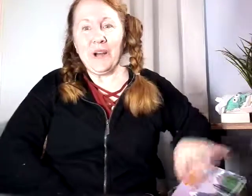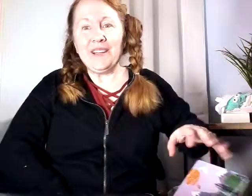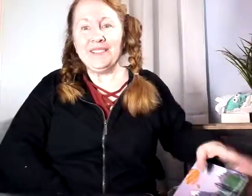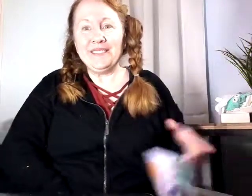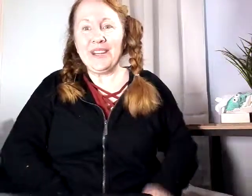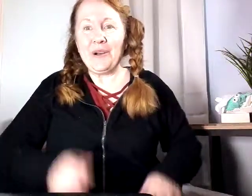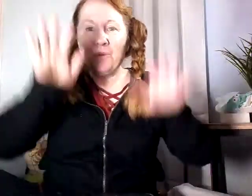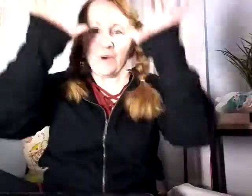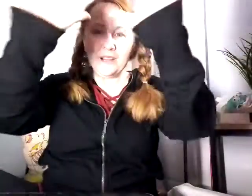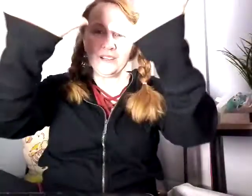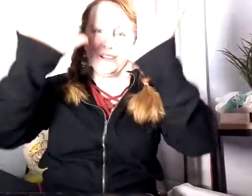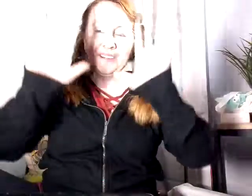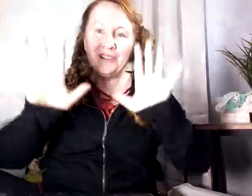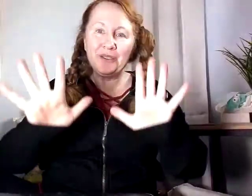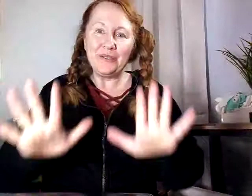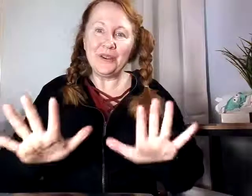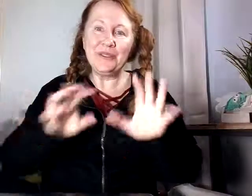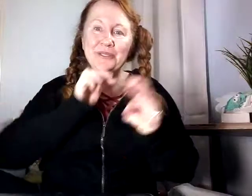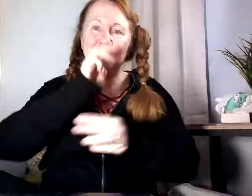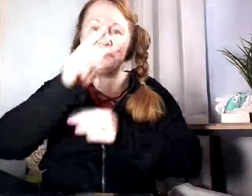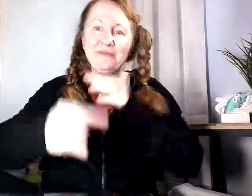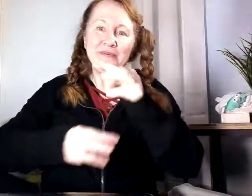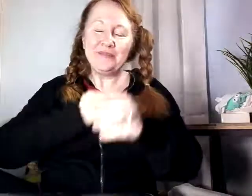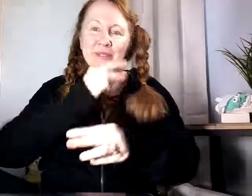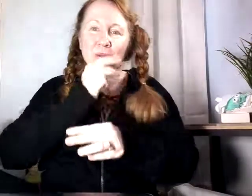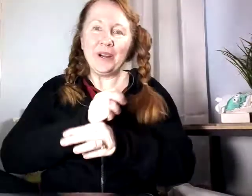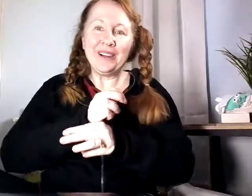what a wonderful